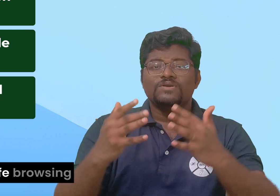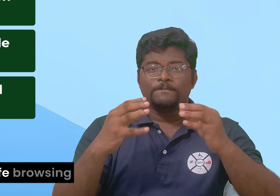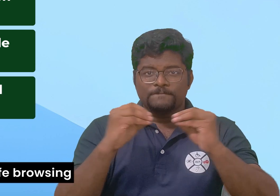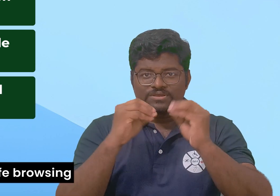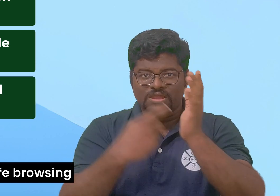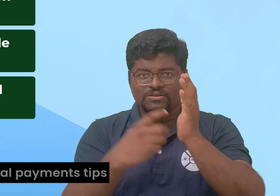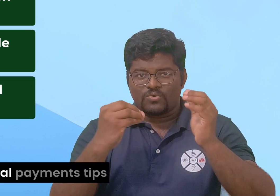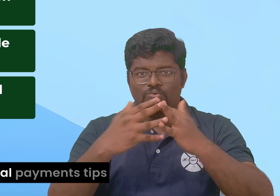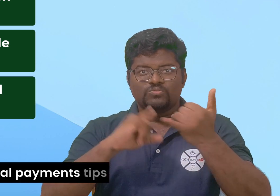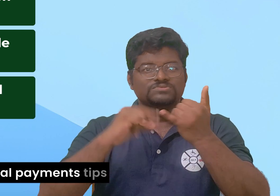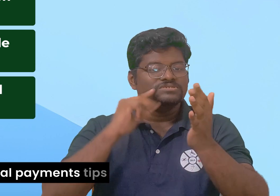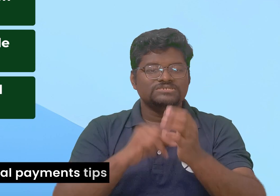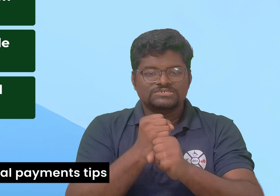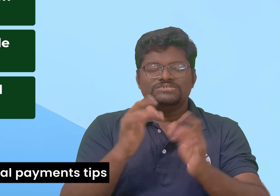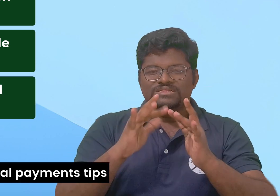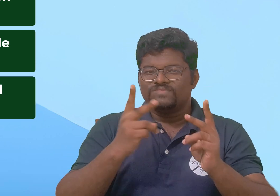safe browsing and digital payments tips,